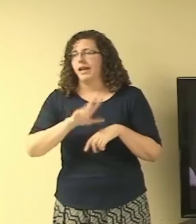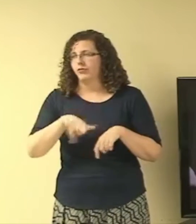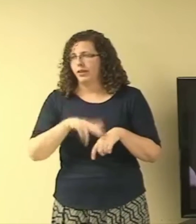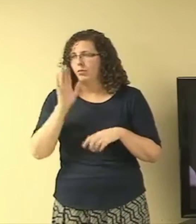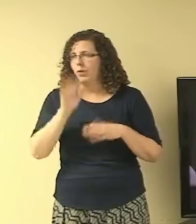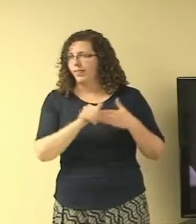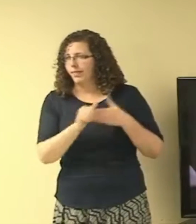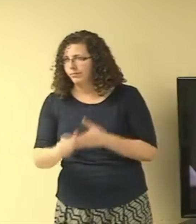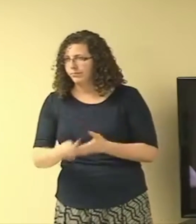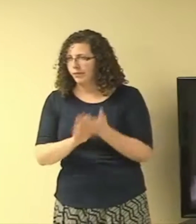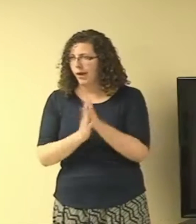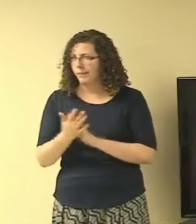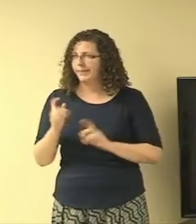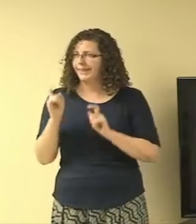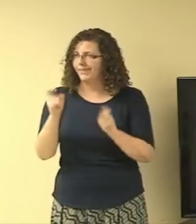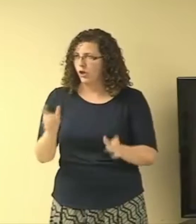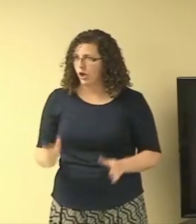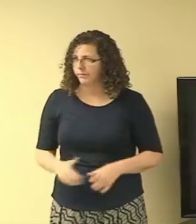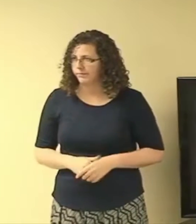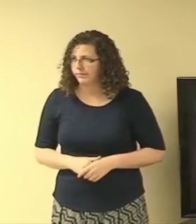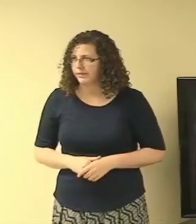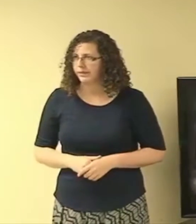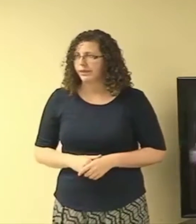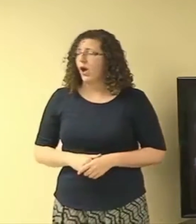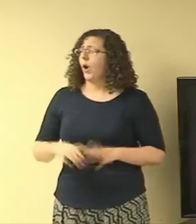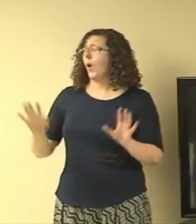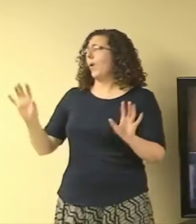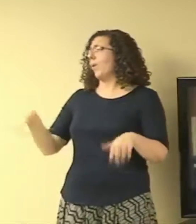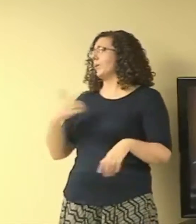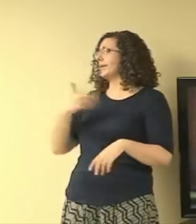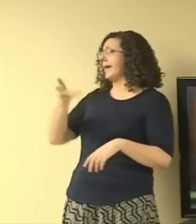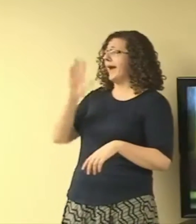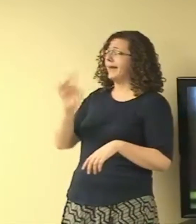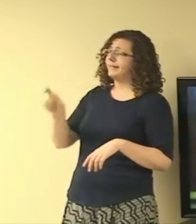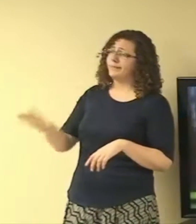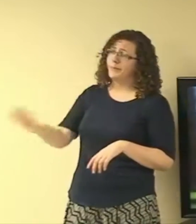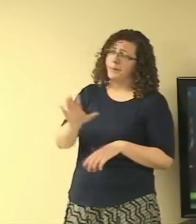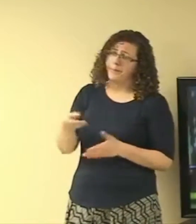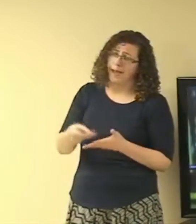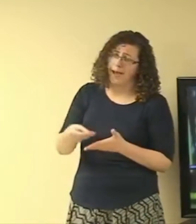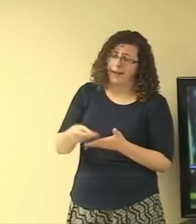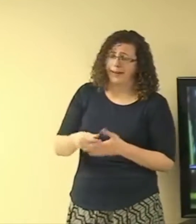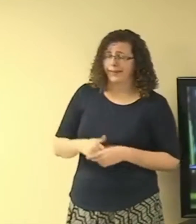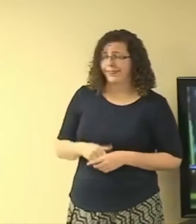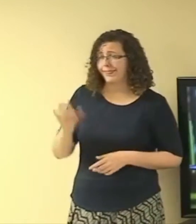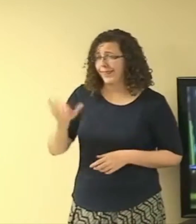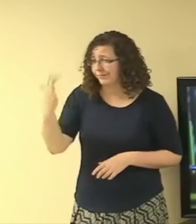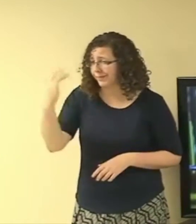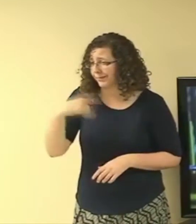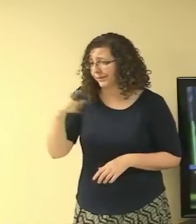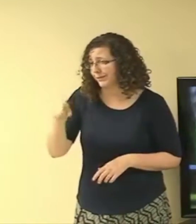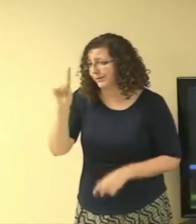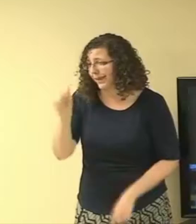what it needs. Well, God needs your money. That's why the Bible says to tithe, because God needs your money to do his work on the